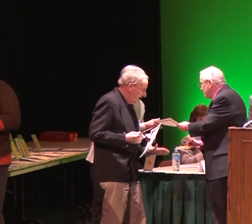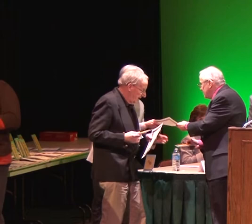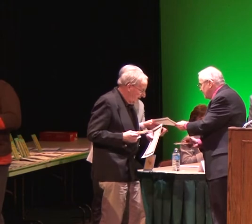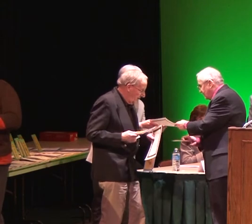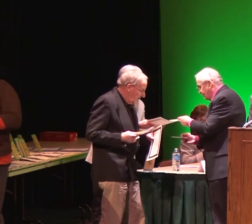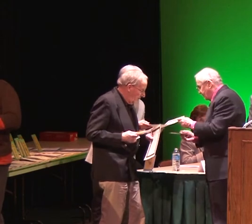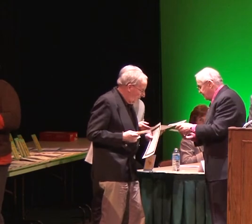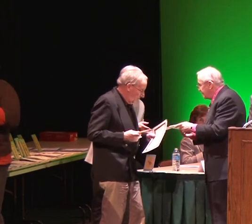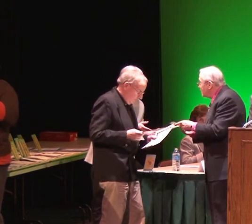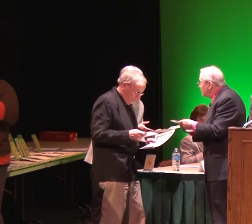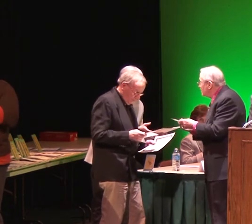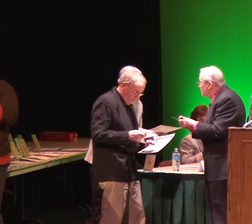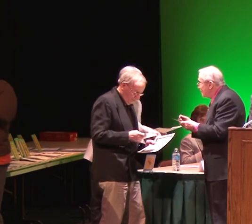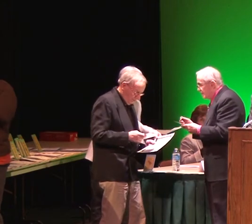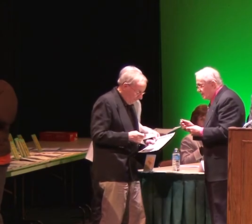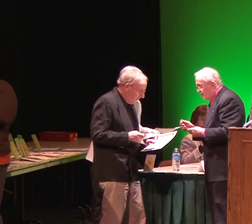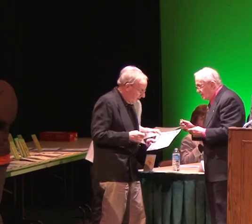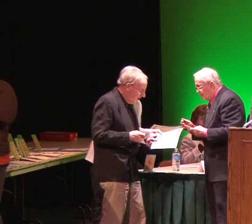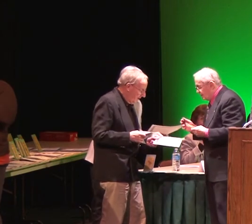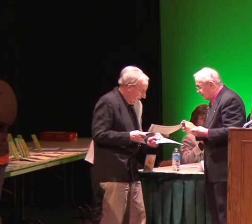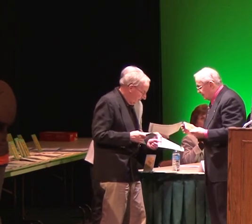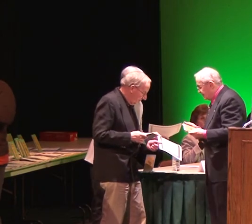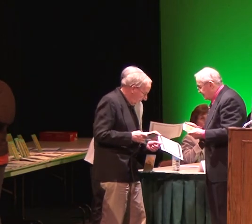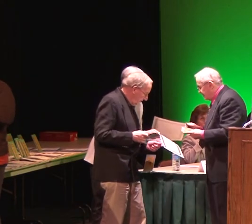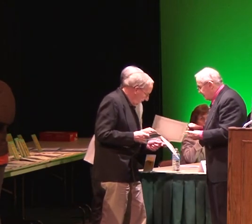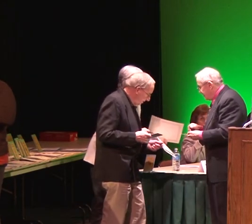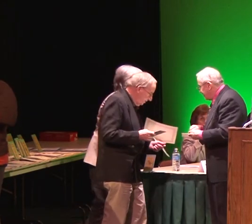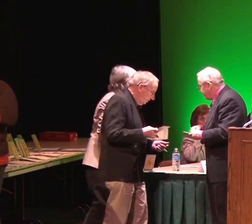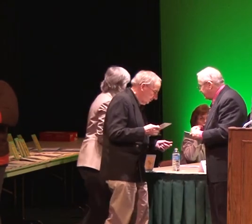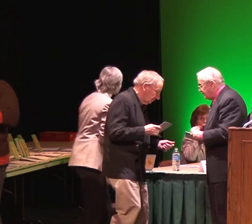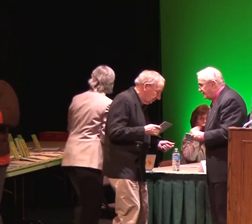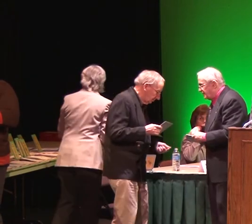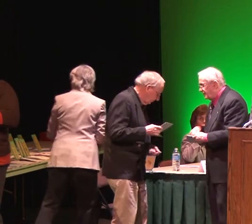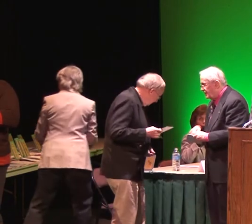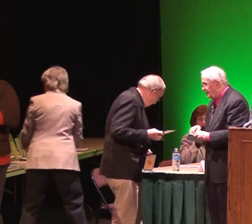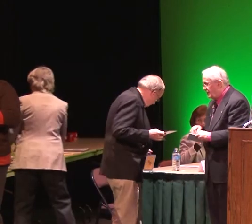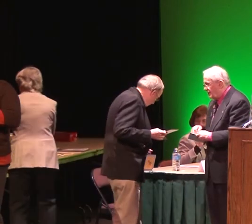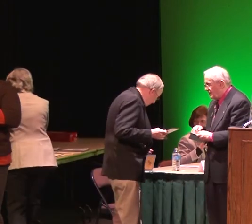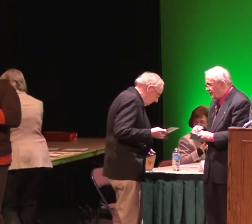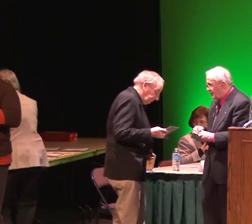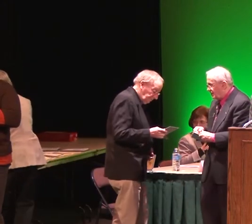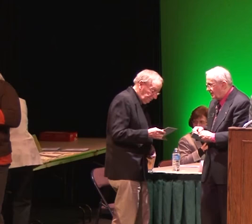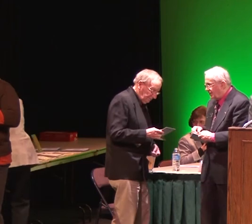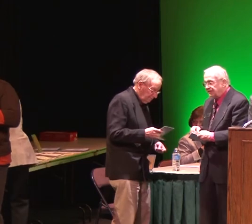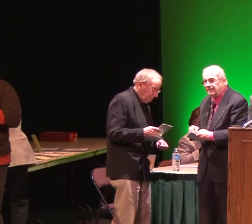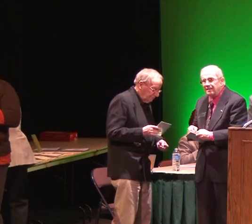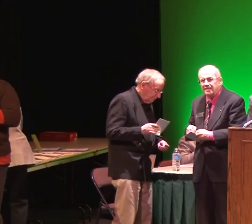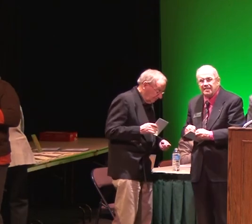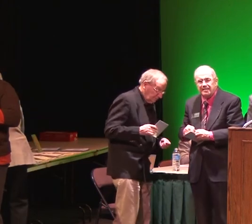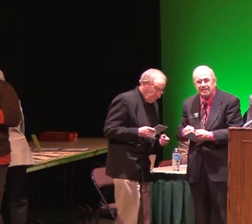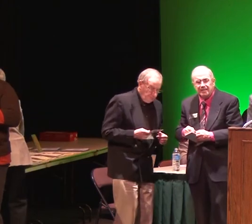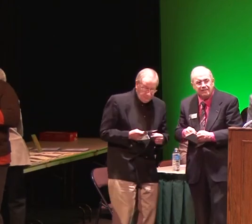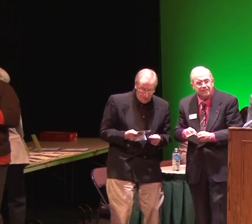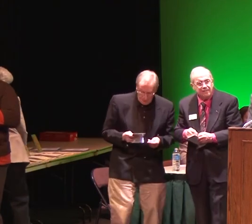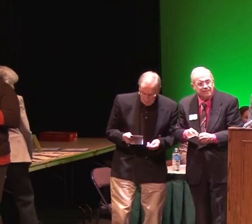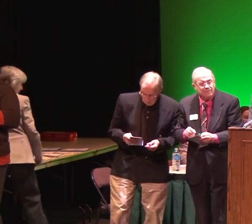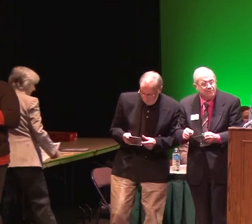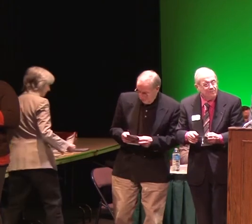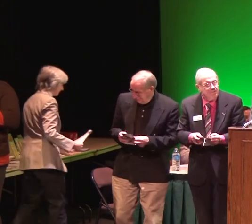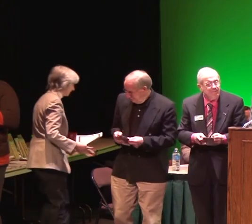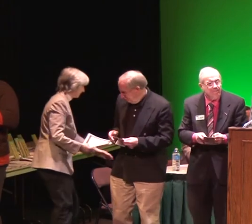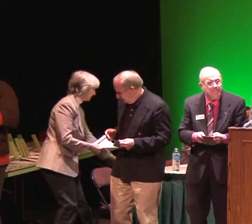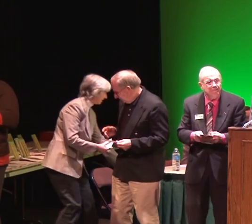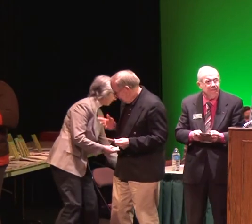Our next award goes to a student from Somerset Berkeley High School, Corinne Corville.